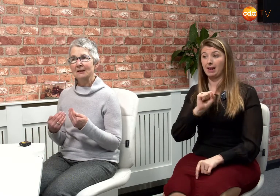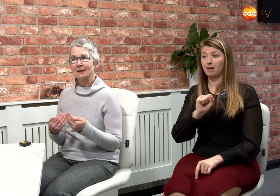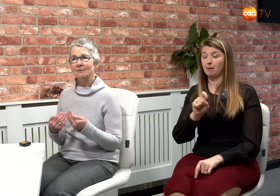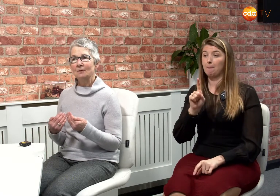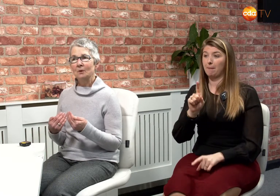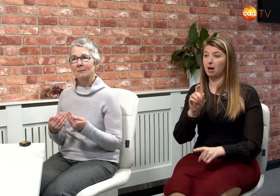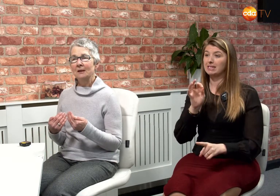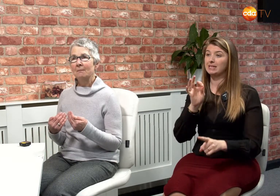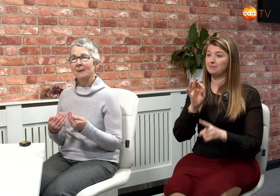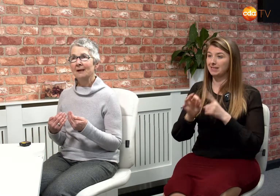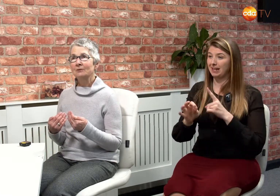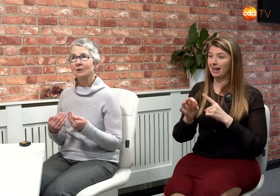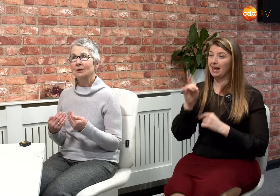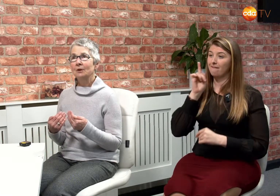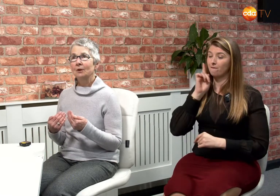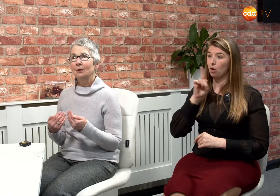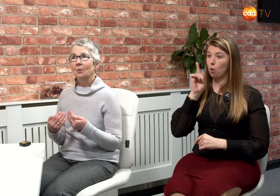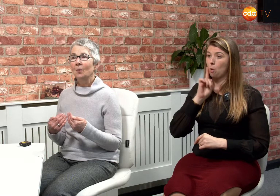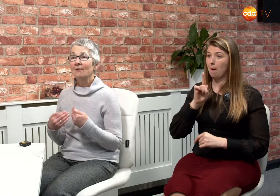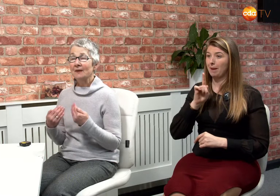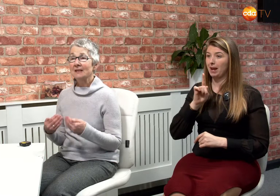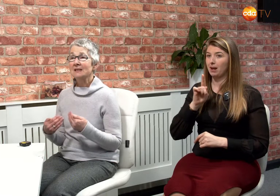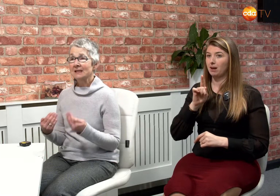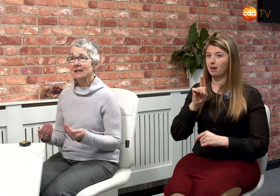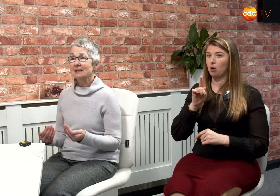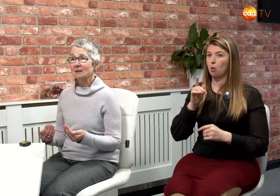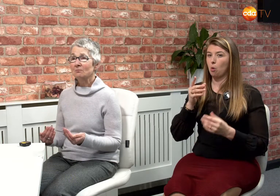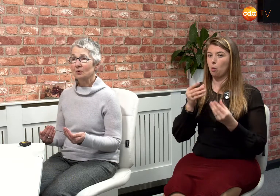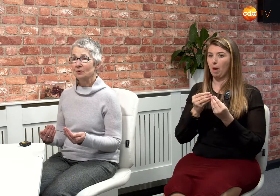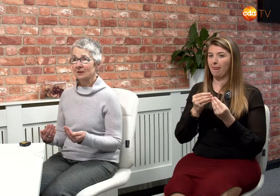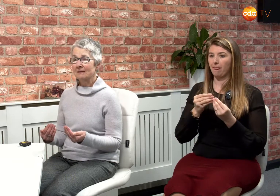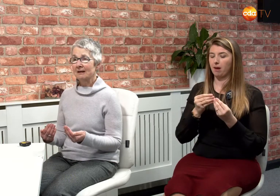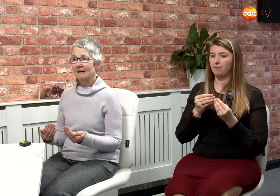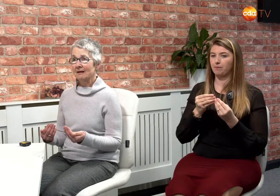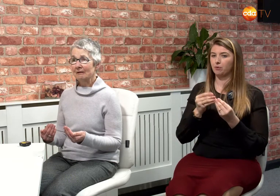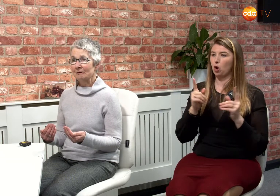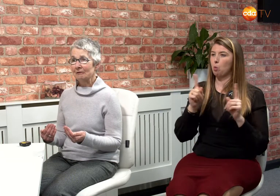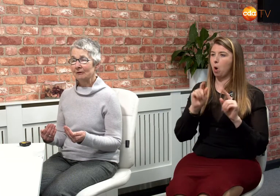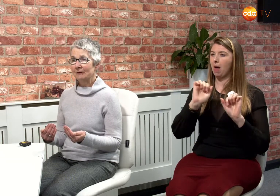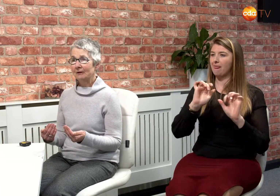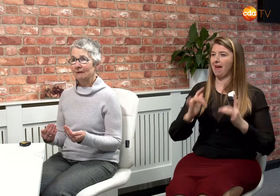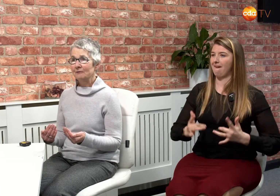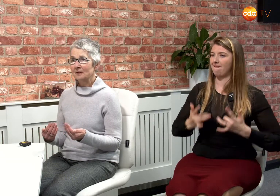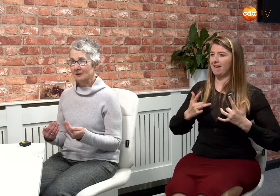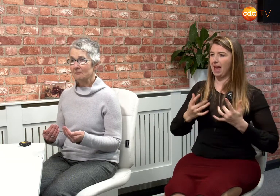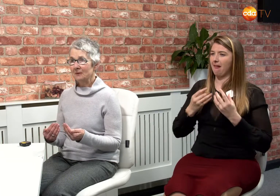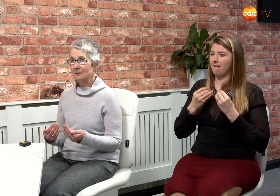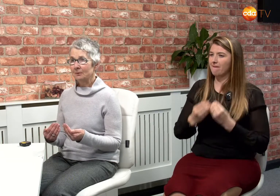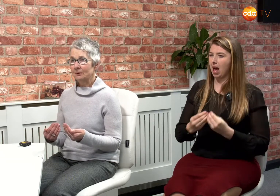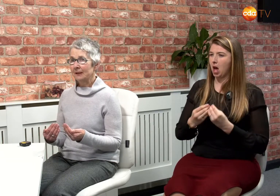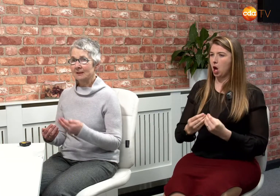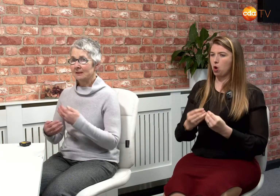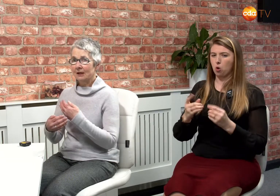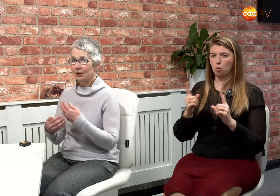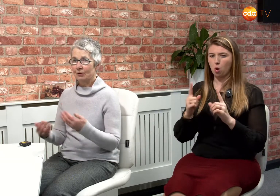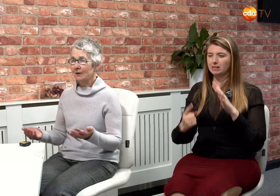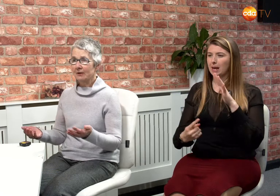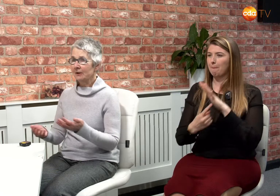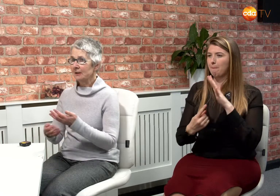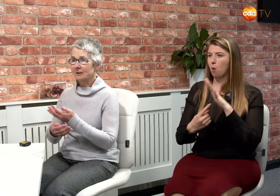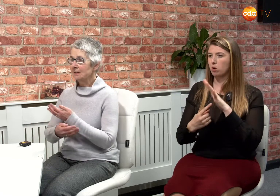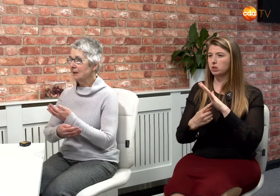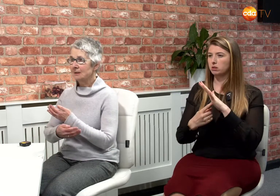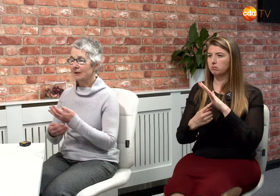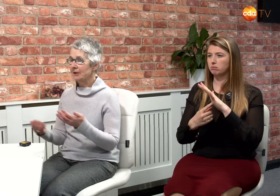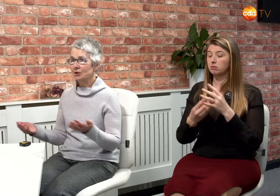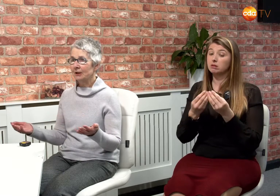but particularly for women about what they see as important in their life. And for some people, it's their